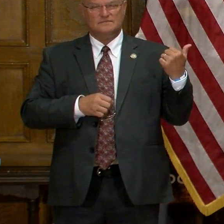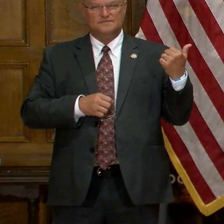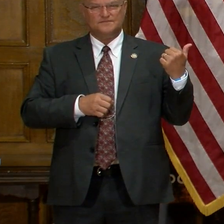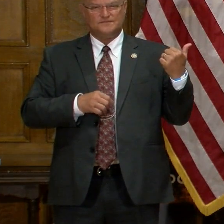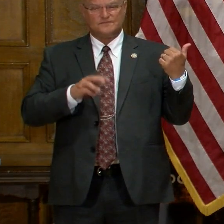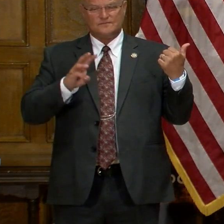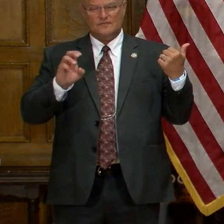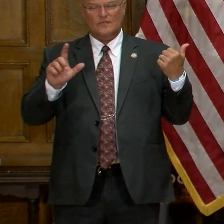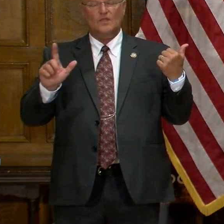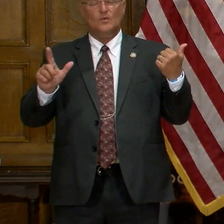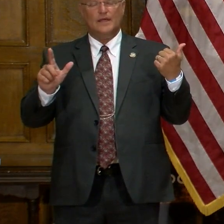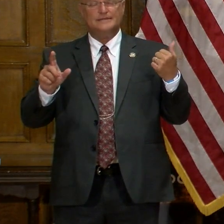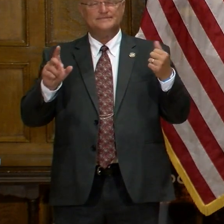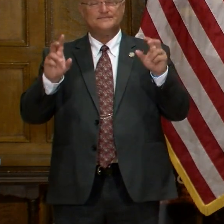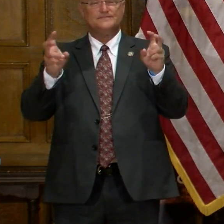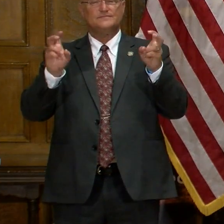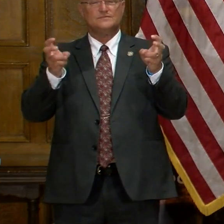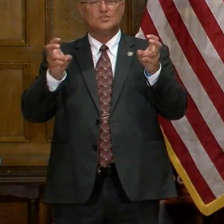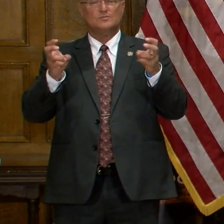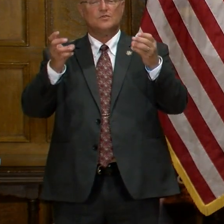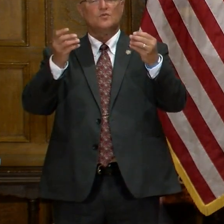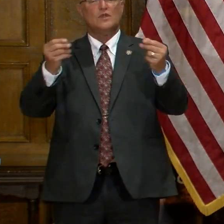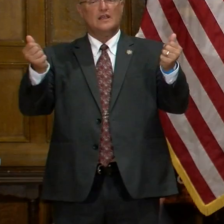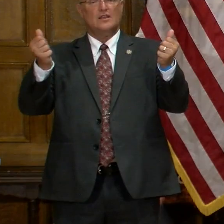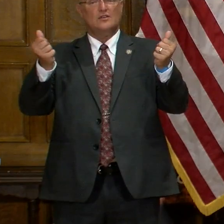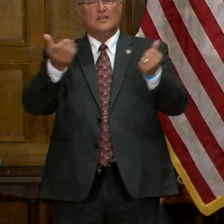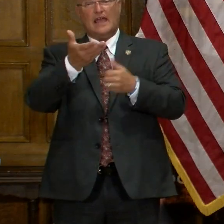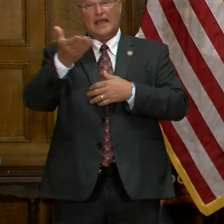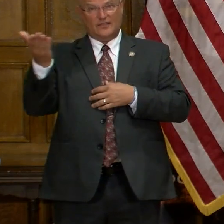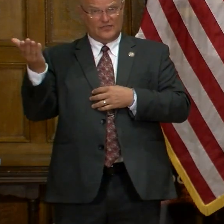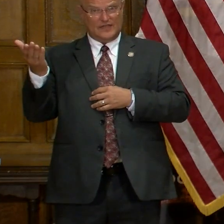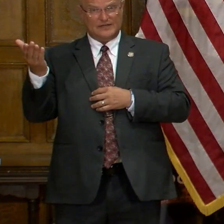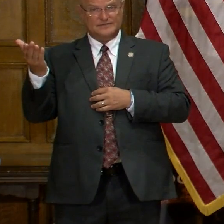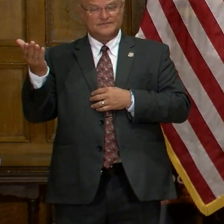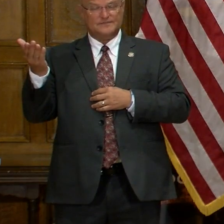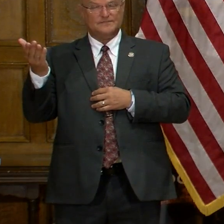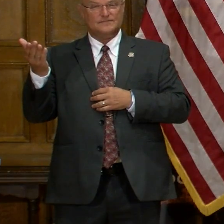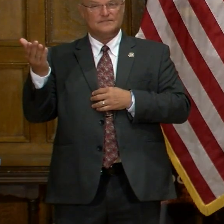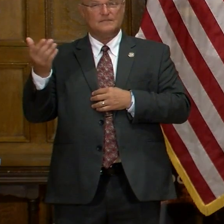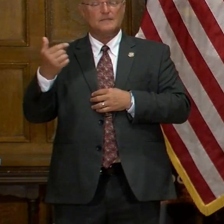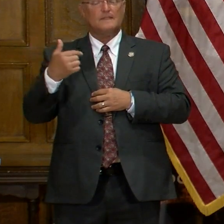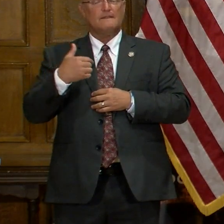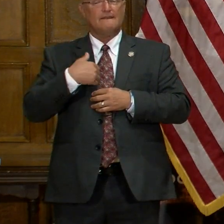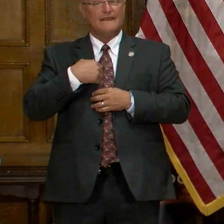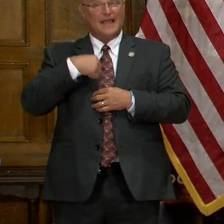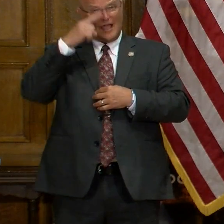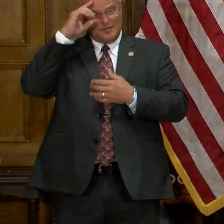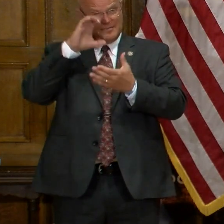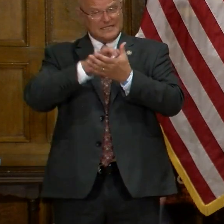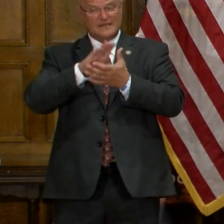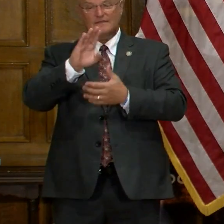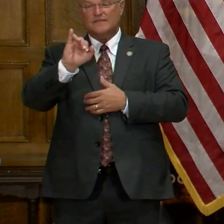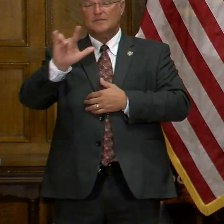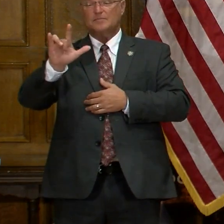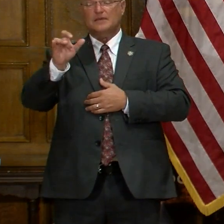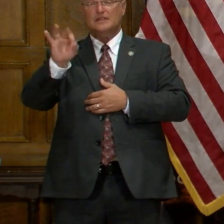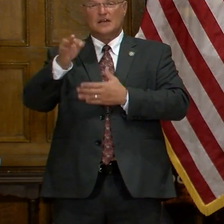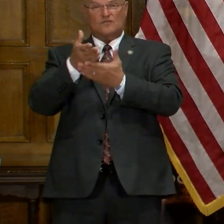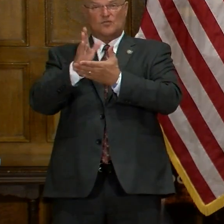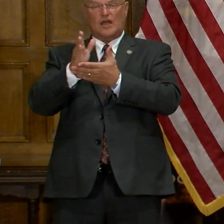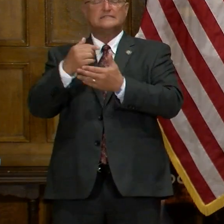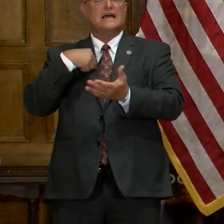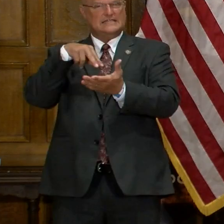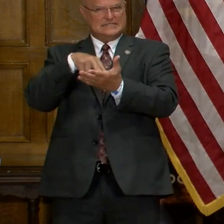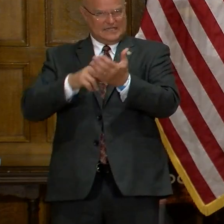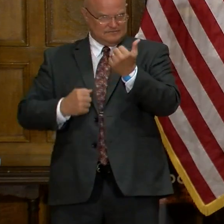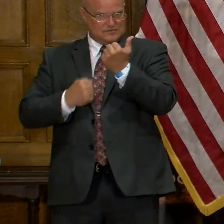Well, first, in terms of resolutions that are out there, I believe in the Bill of Rights. I stand for the Bill of Rights,